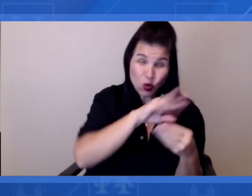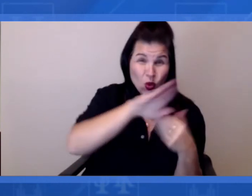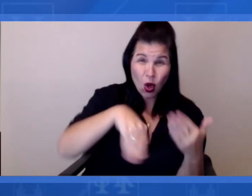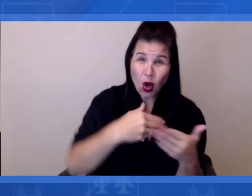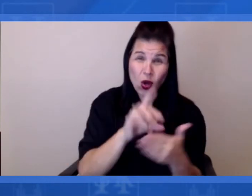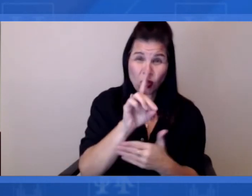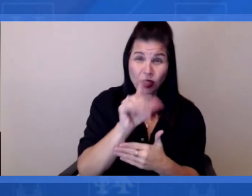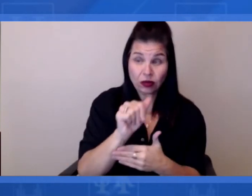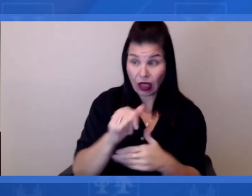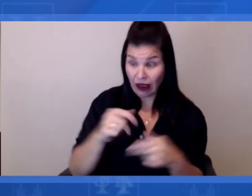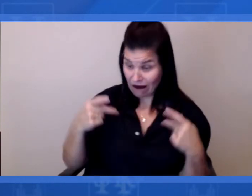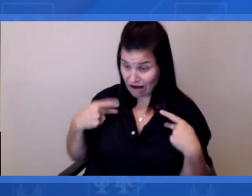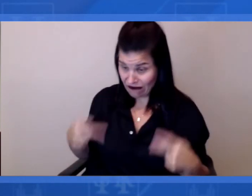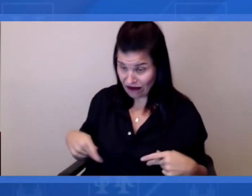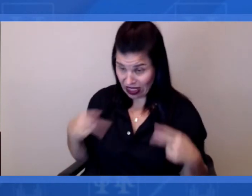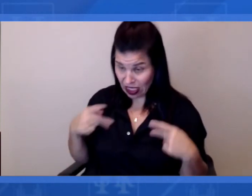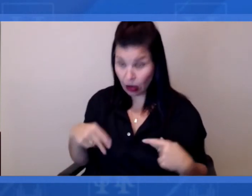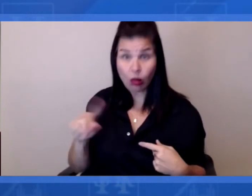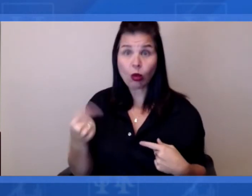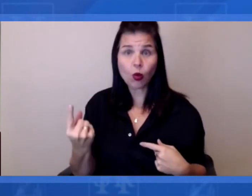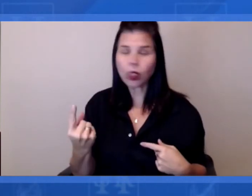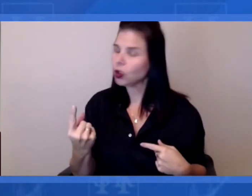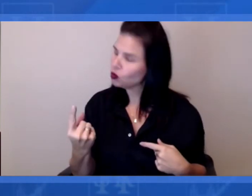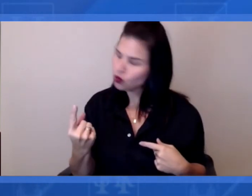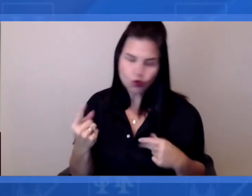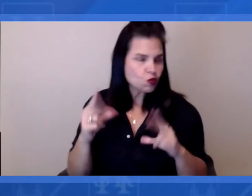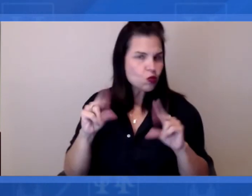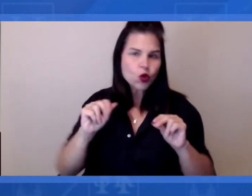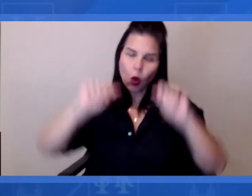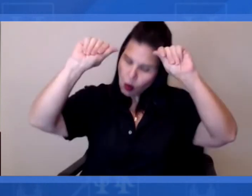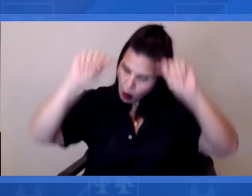not only physical ones.